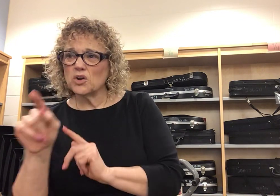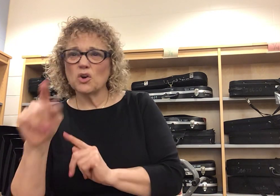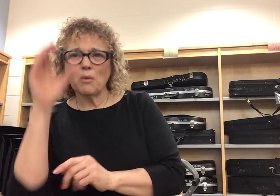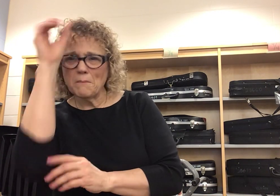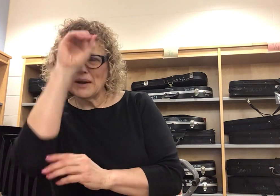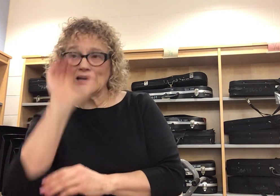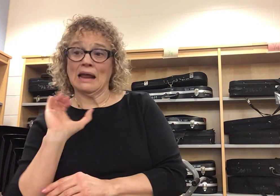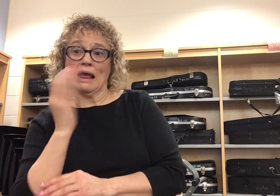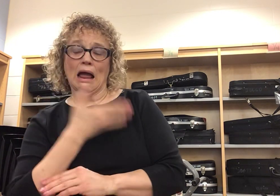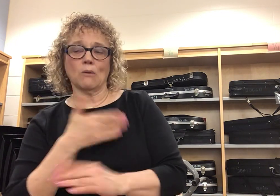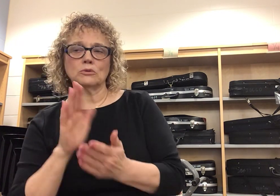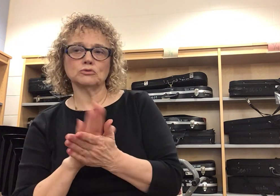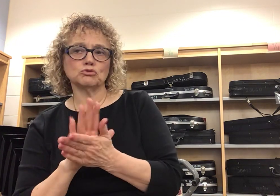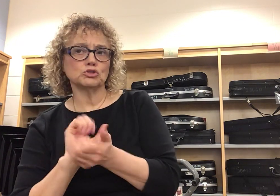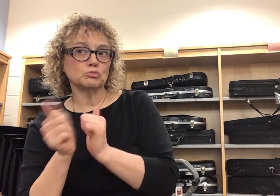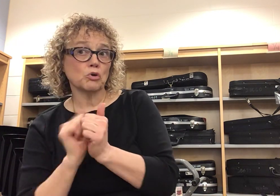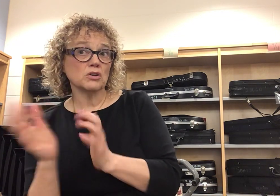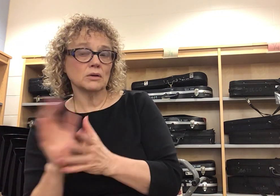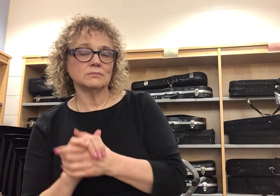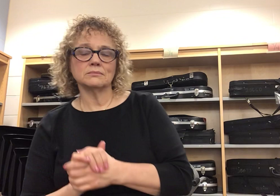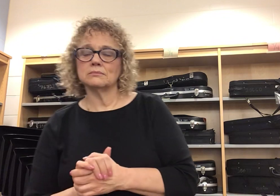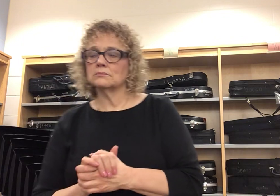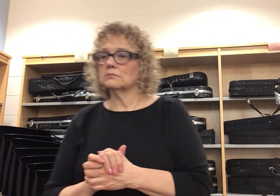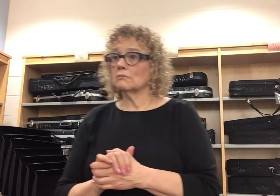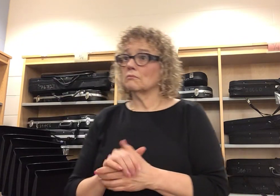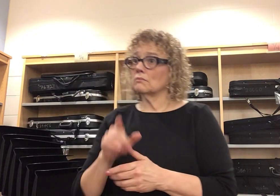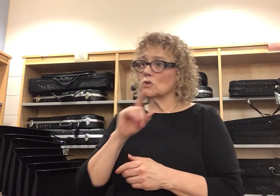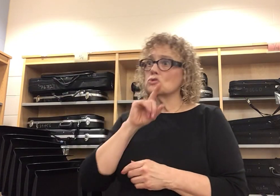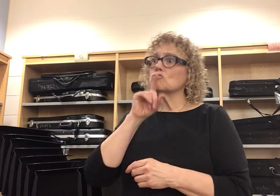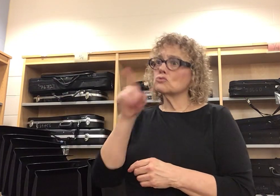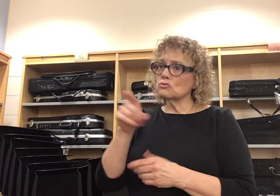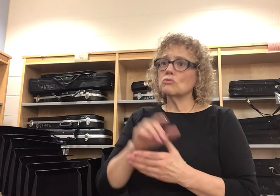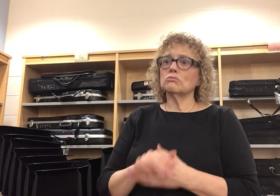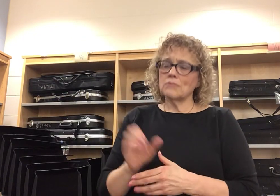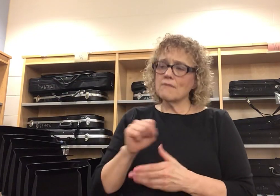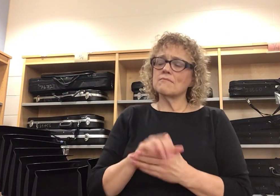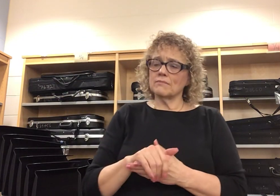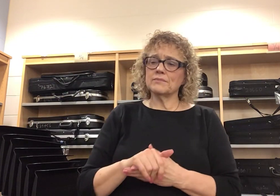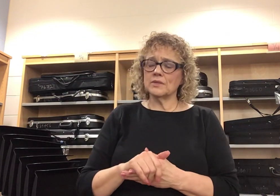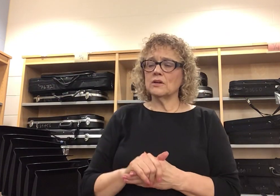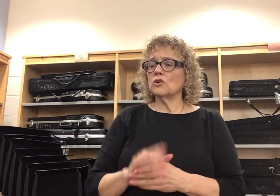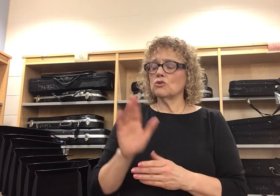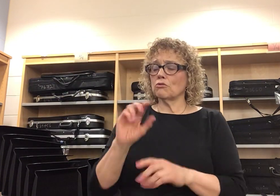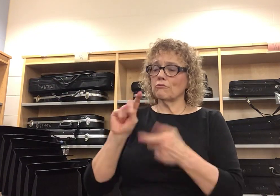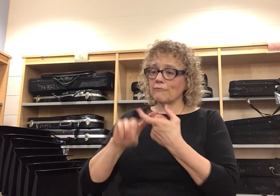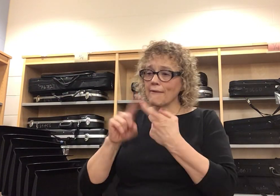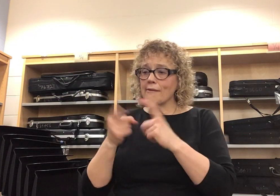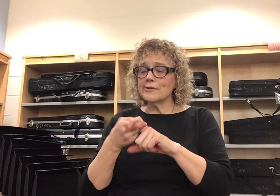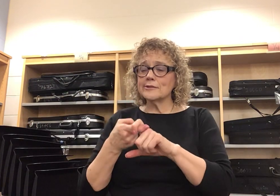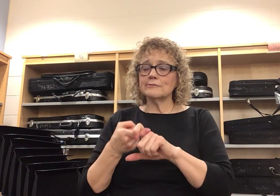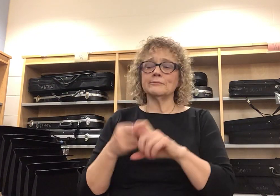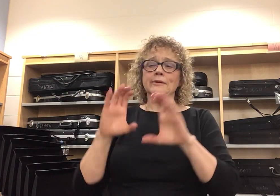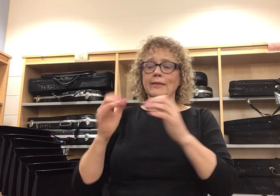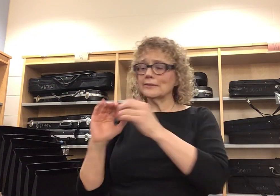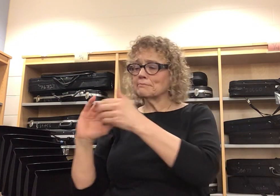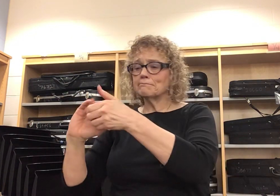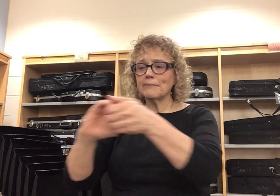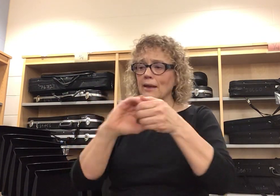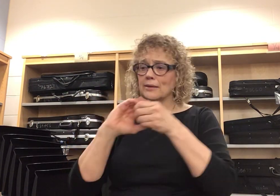of the voice from the grandstand type thing. Yes, you can have classmates write in. You can write your own